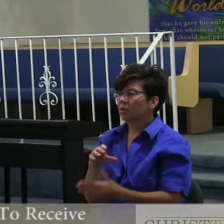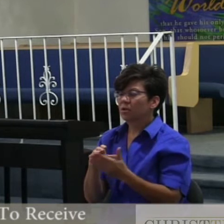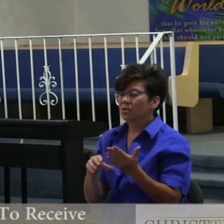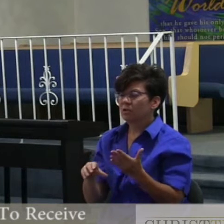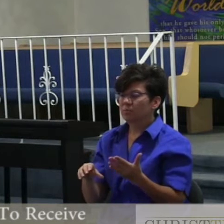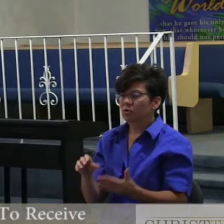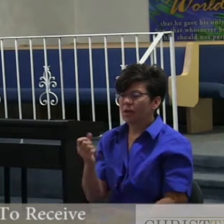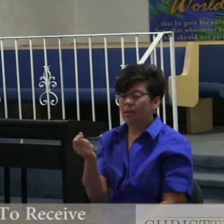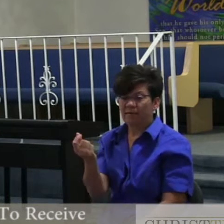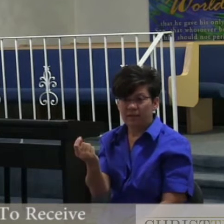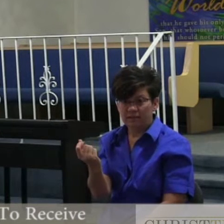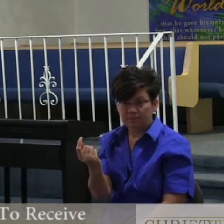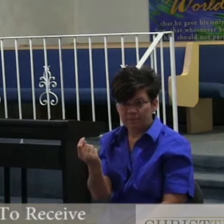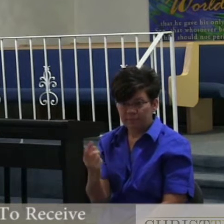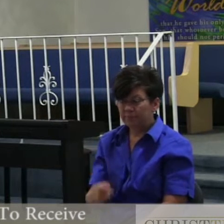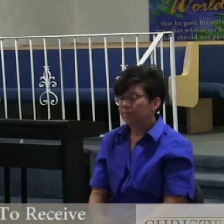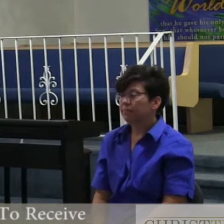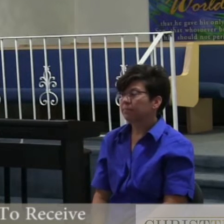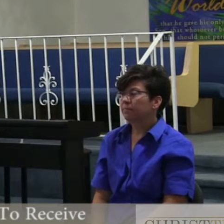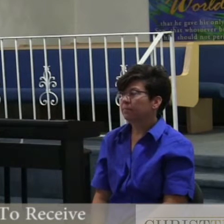chapter number 11.